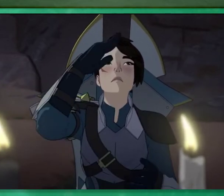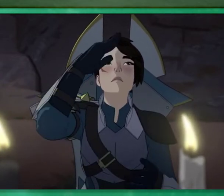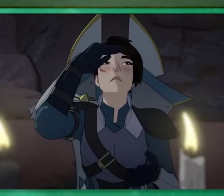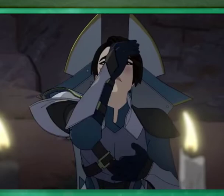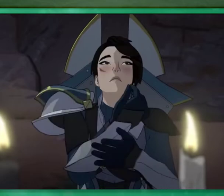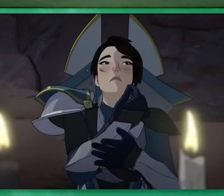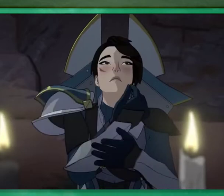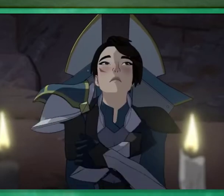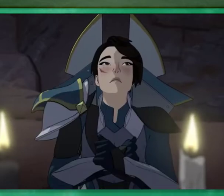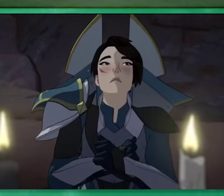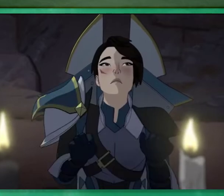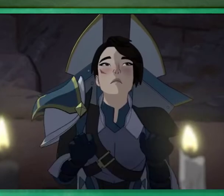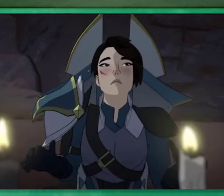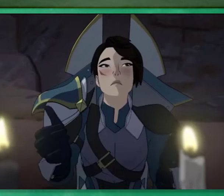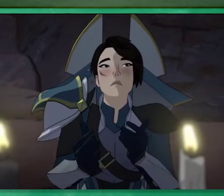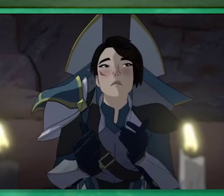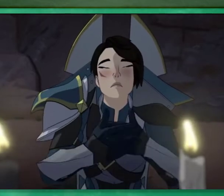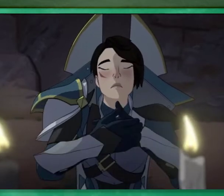That means failed.